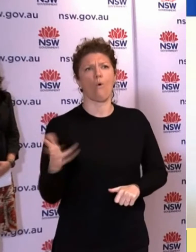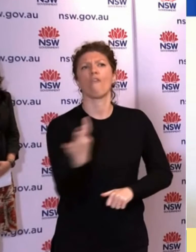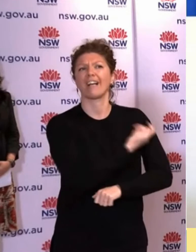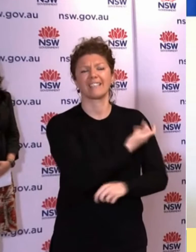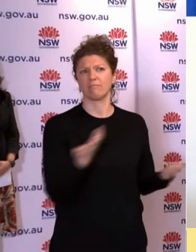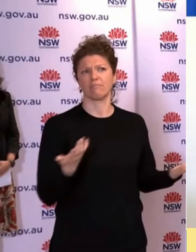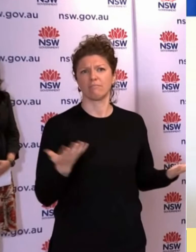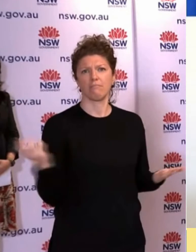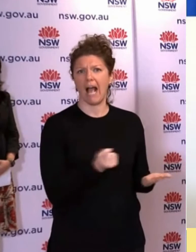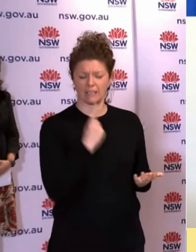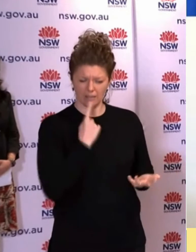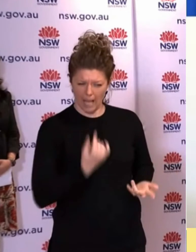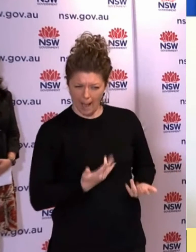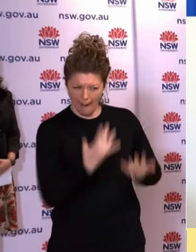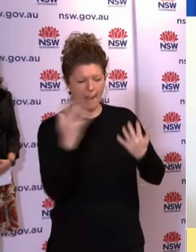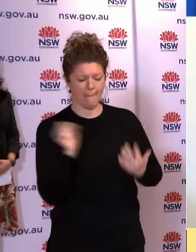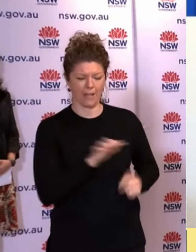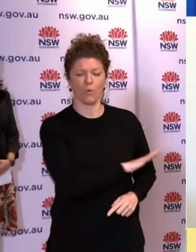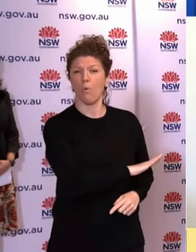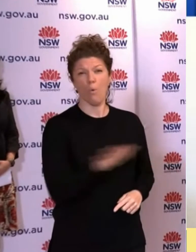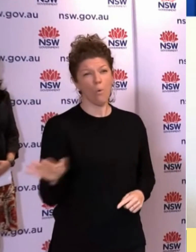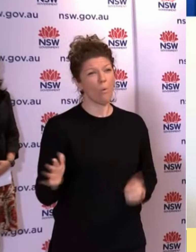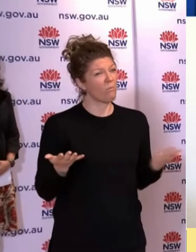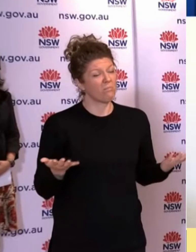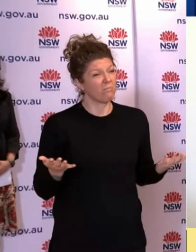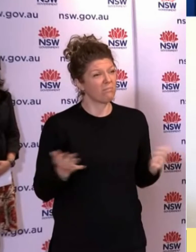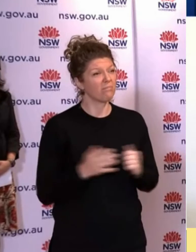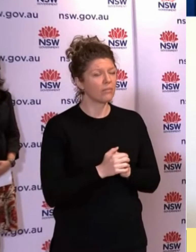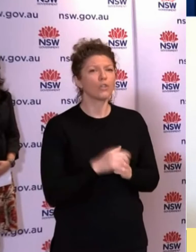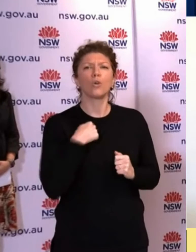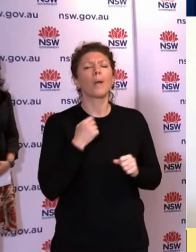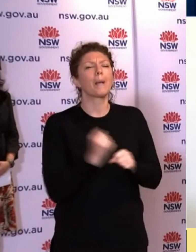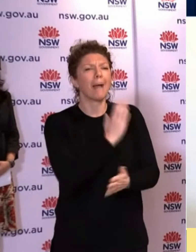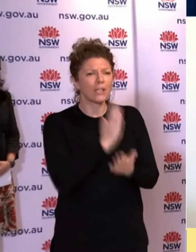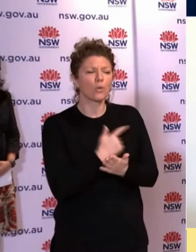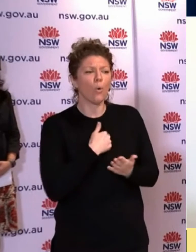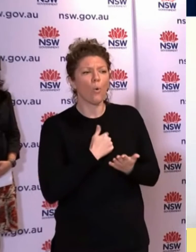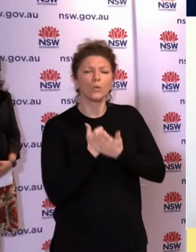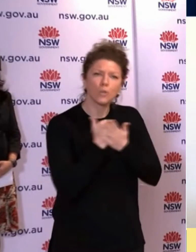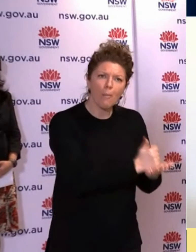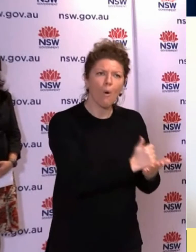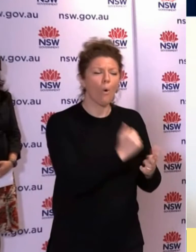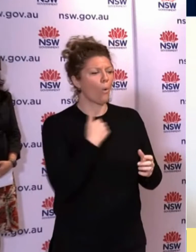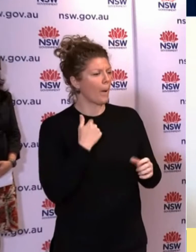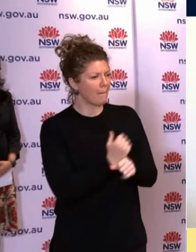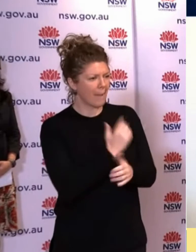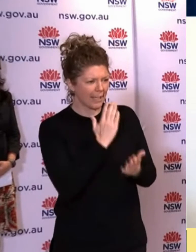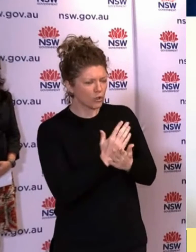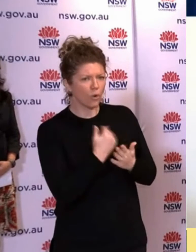obviously doing everything we can to make sure that we support getting as many